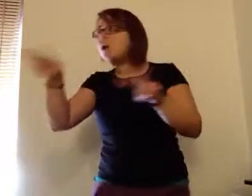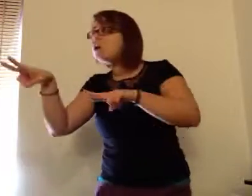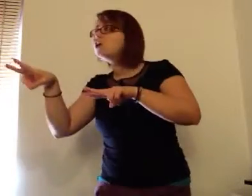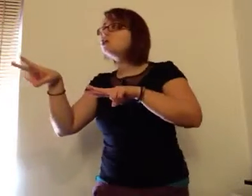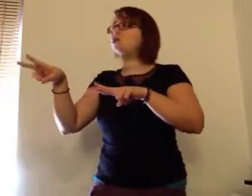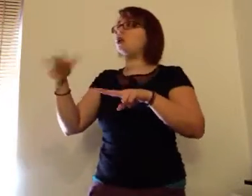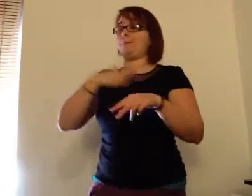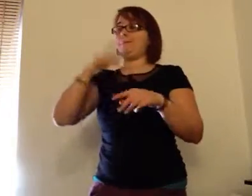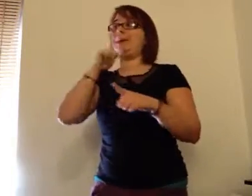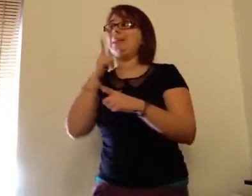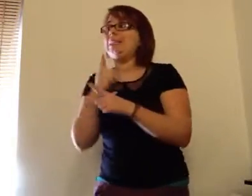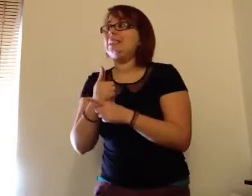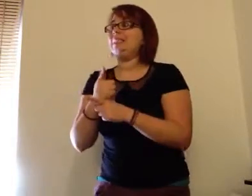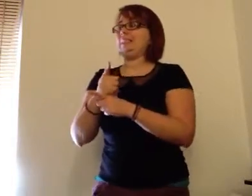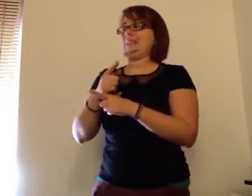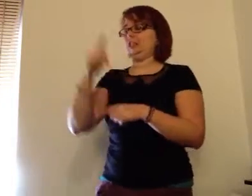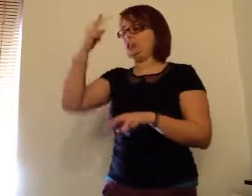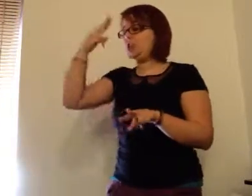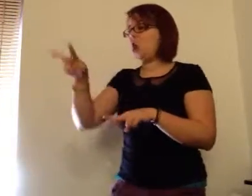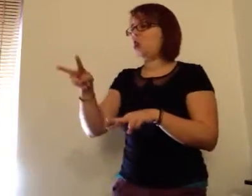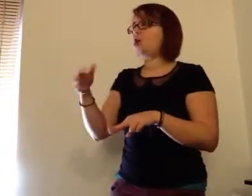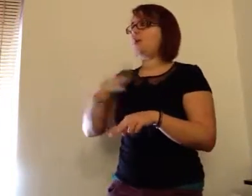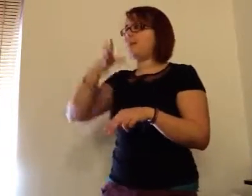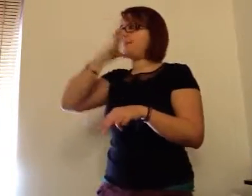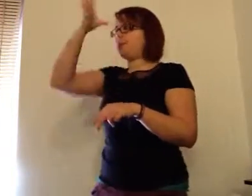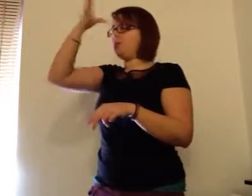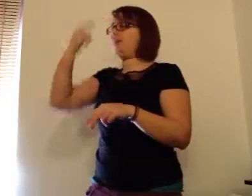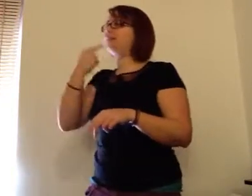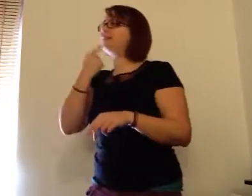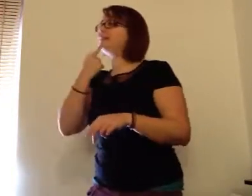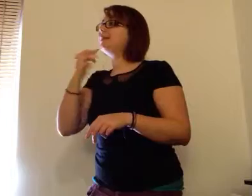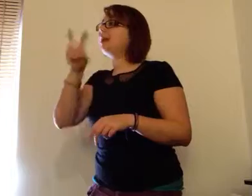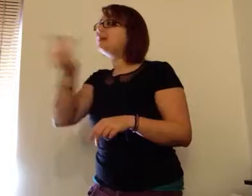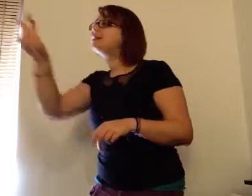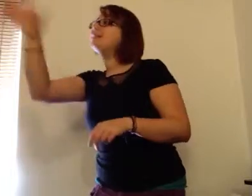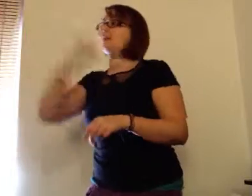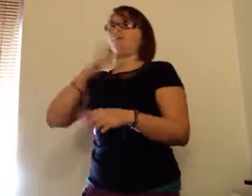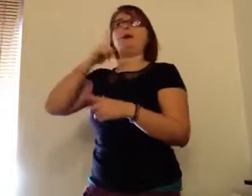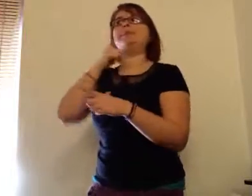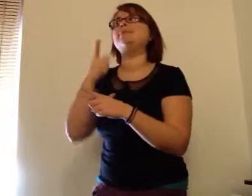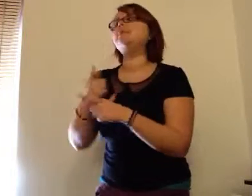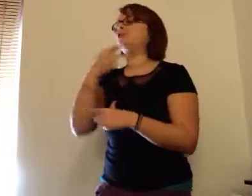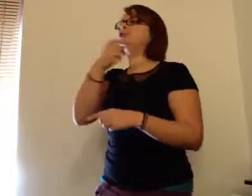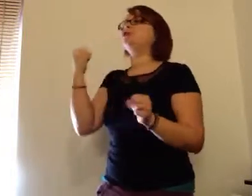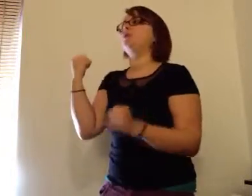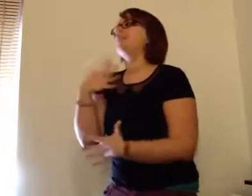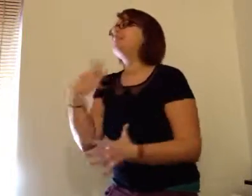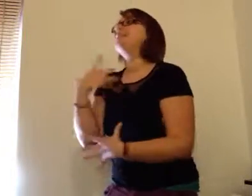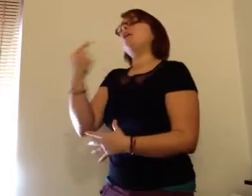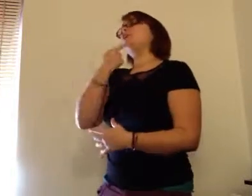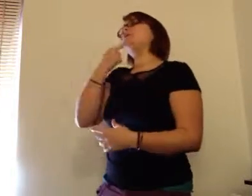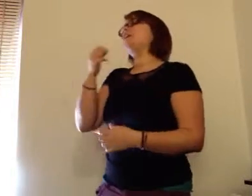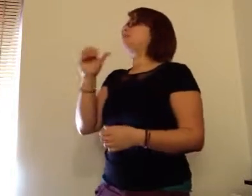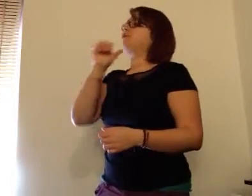super terrified. was saying, we shouldn't have come on this trip. This is scary. I want to go home. We should have just stayed